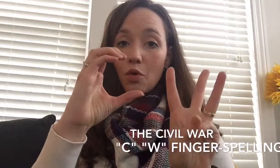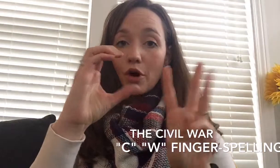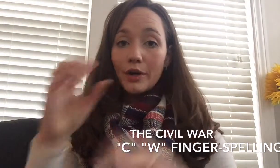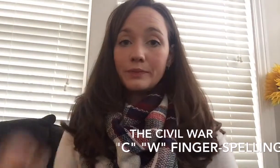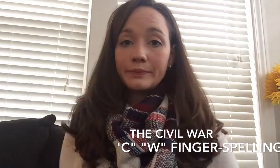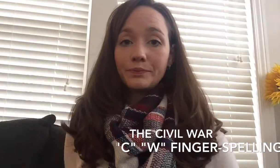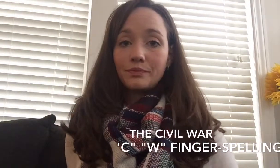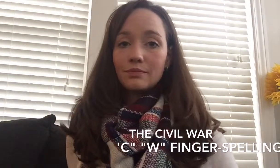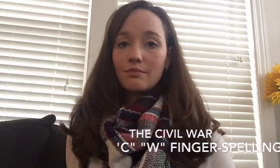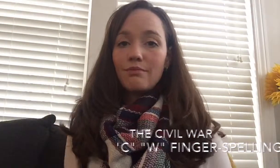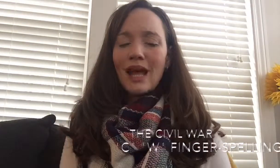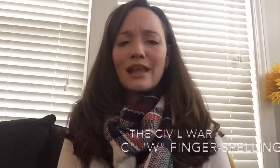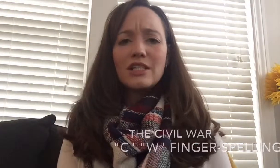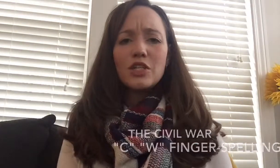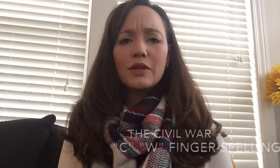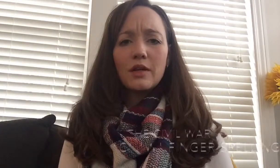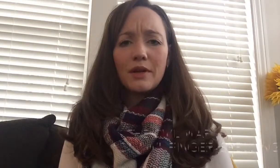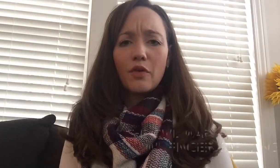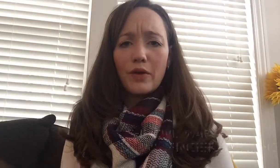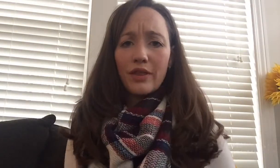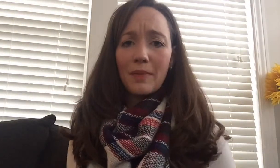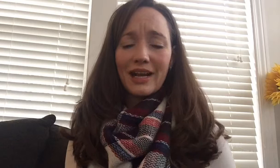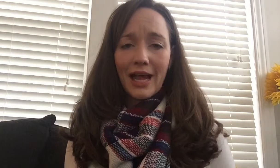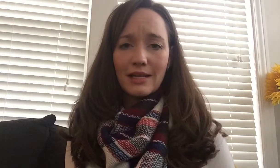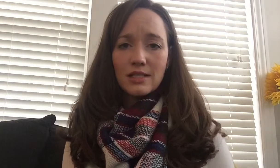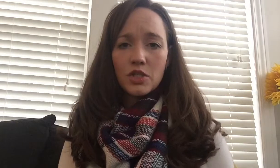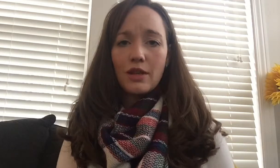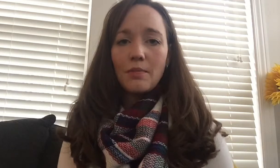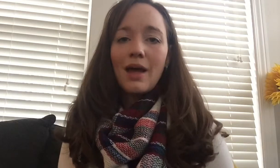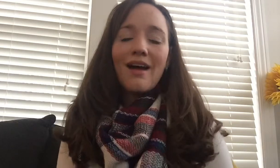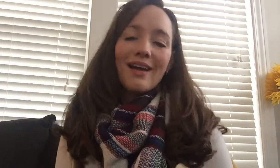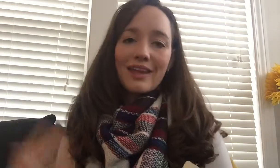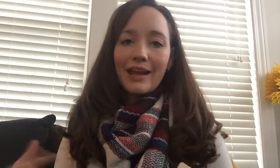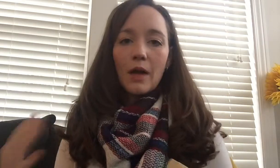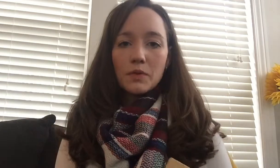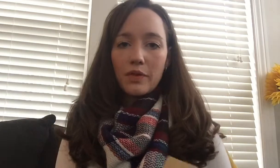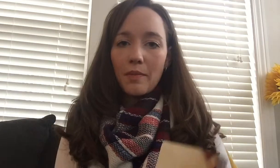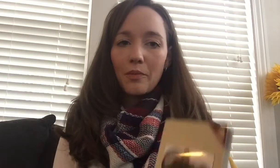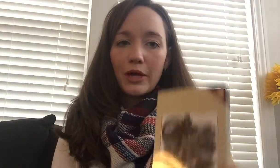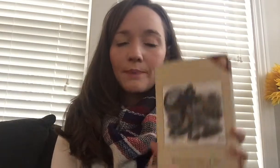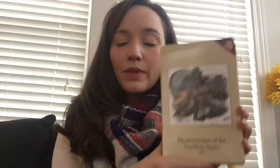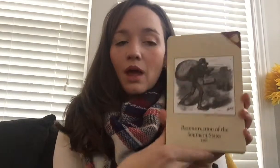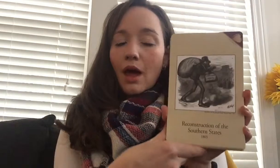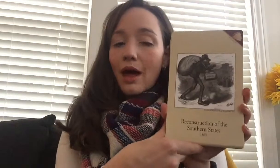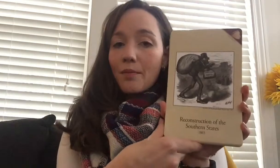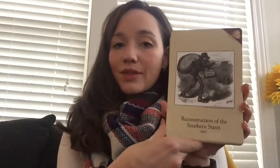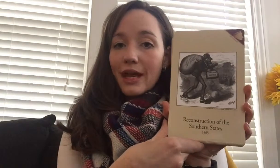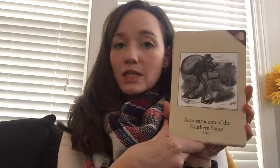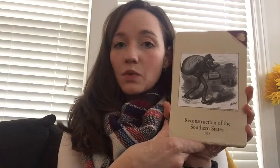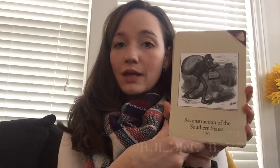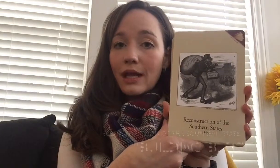War. I like to do a little bit of a rhythm and a cadence to them. I think it helps with the memory. The next one